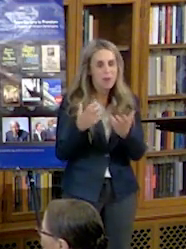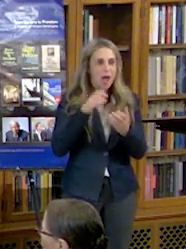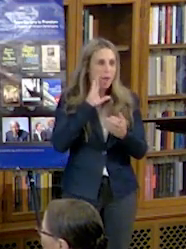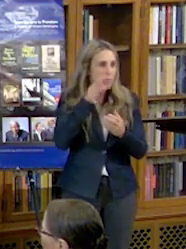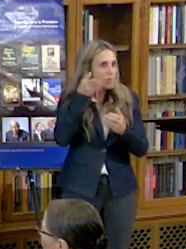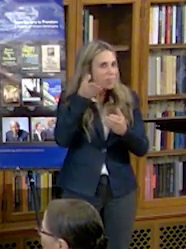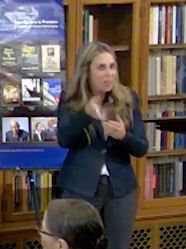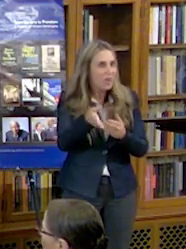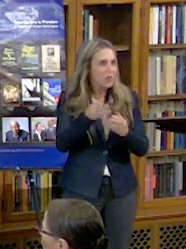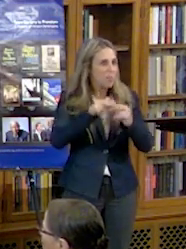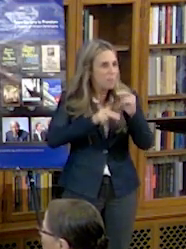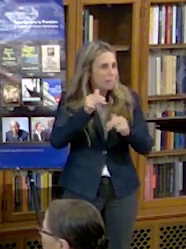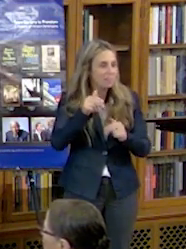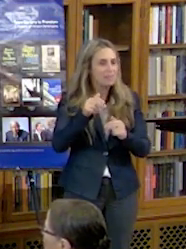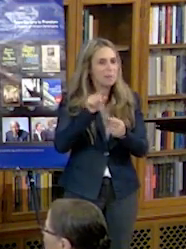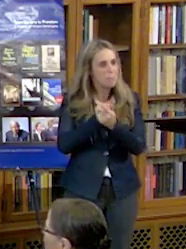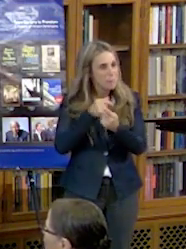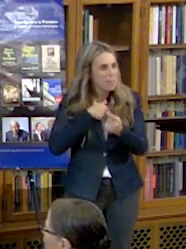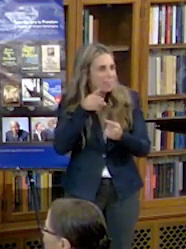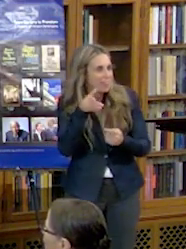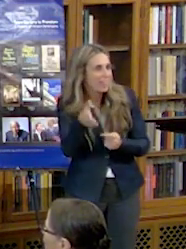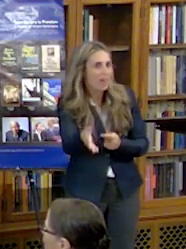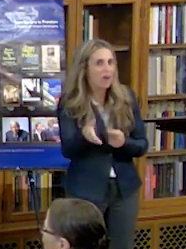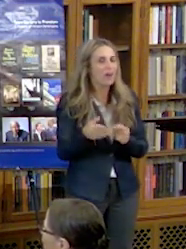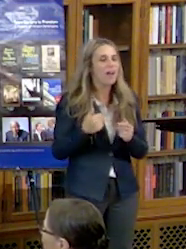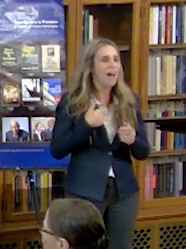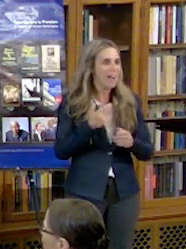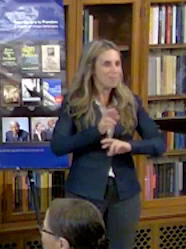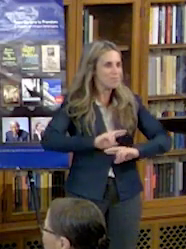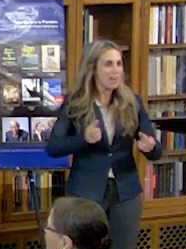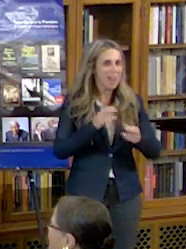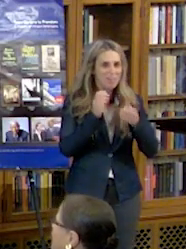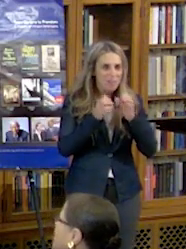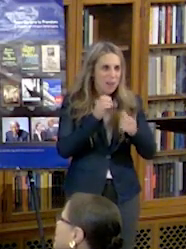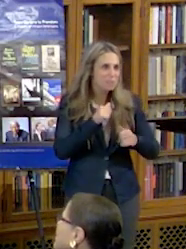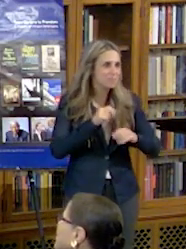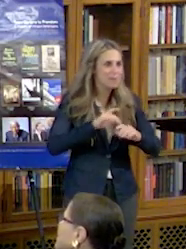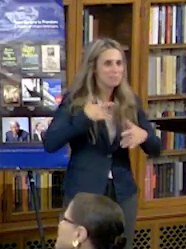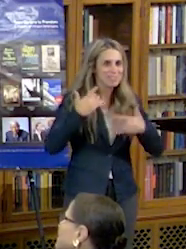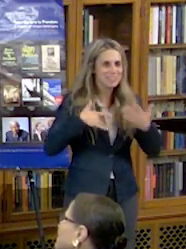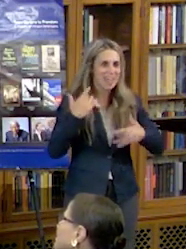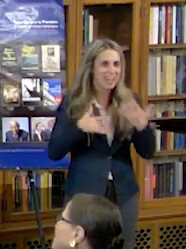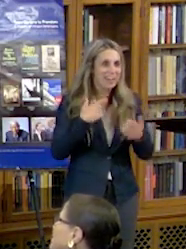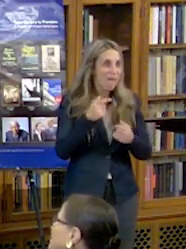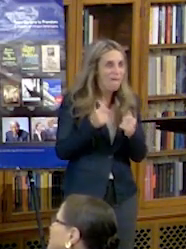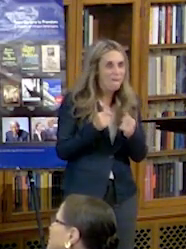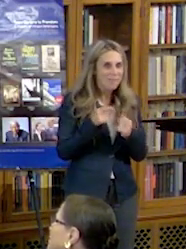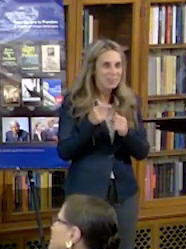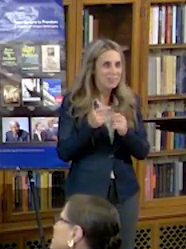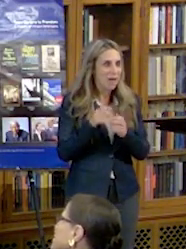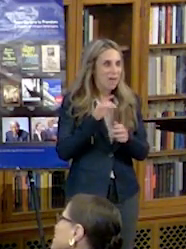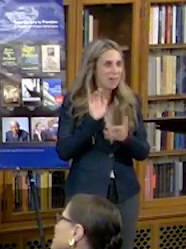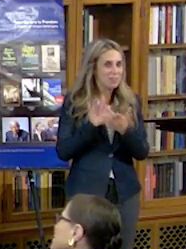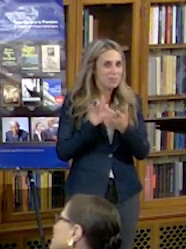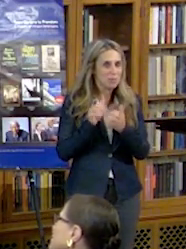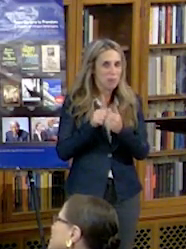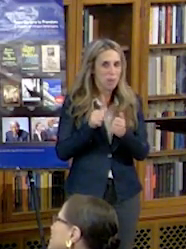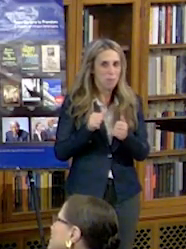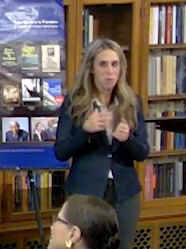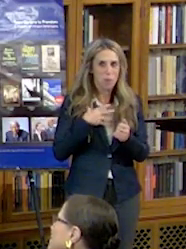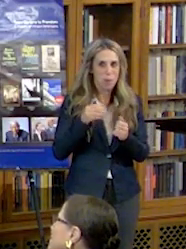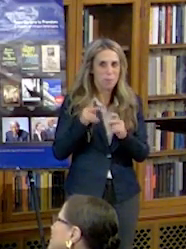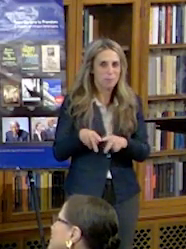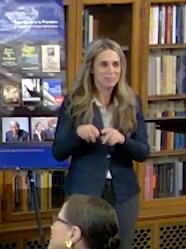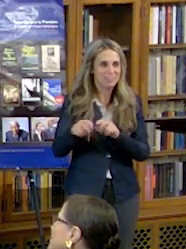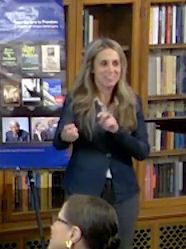building meet me there so I was there I had Refreshments I was so excited I said Somebody's actually gonna come I got to touch with the right person so they